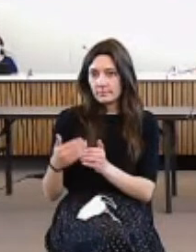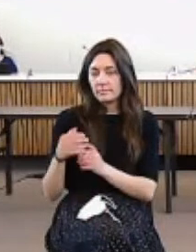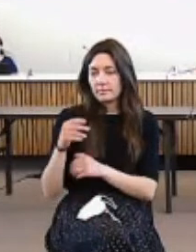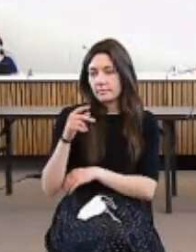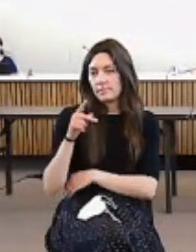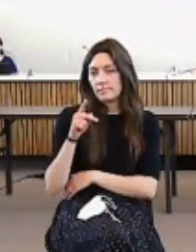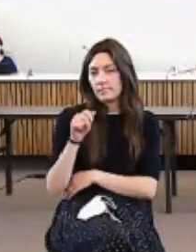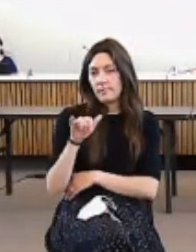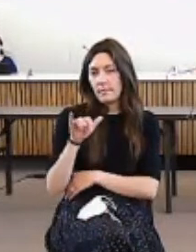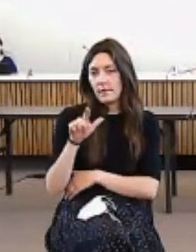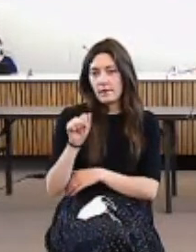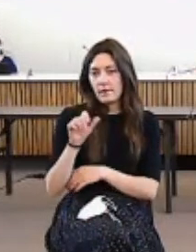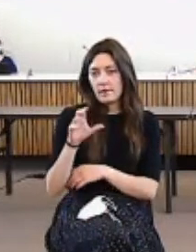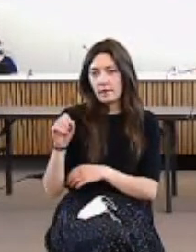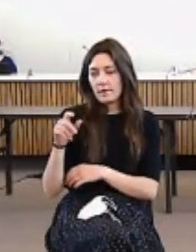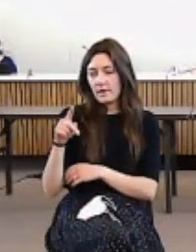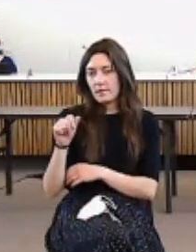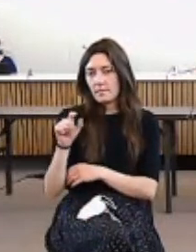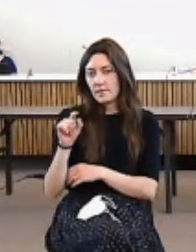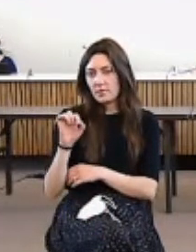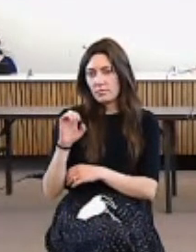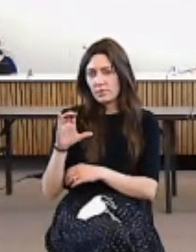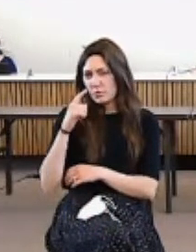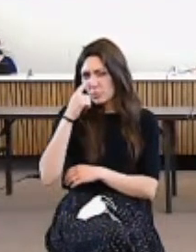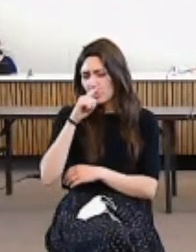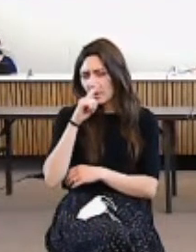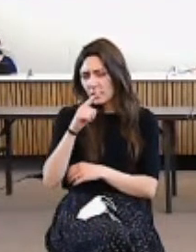Patrick, if you would come up with Jody,